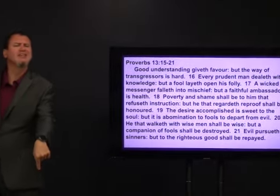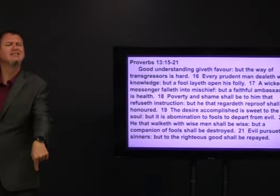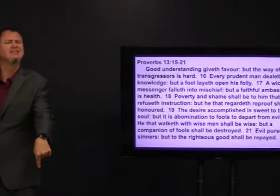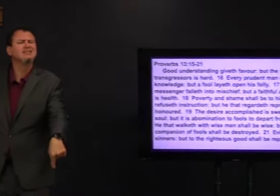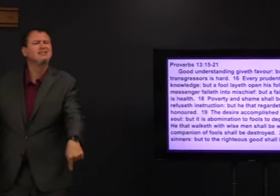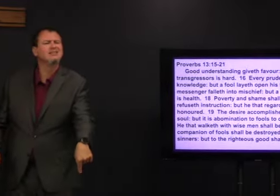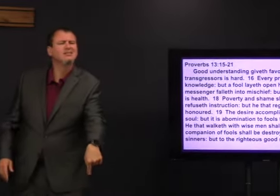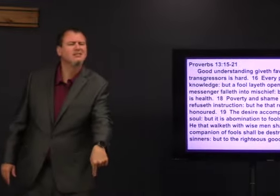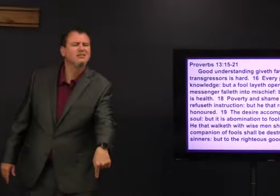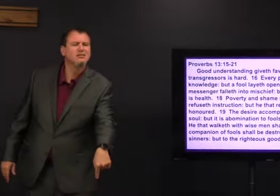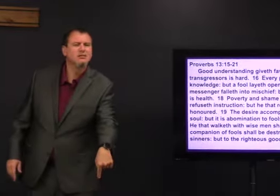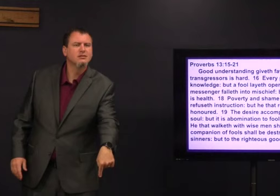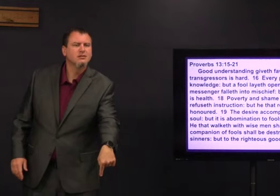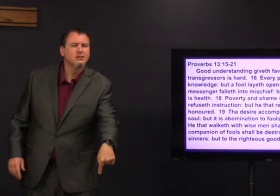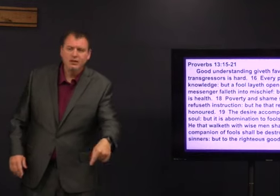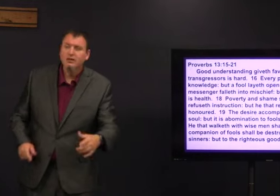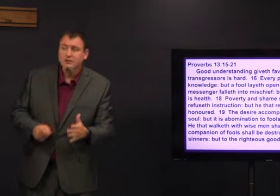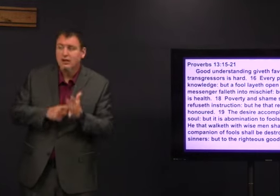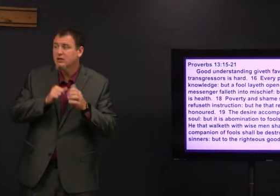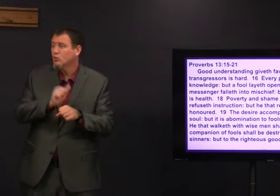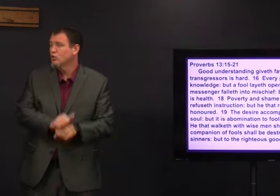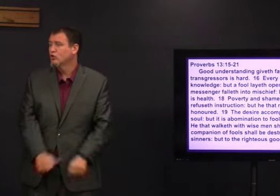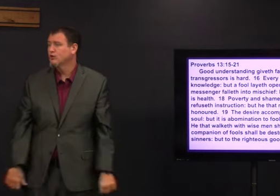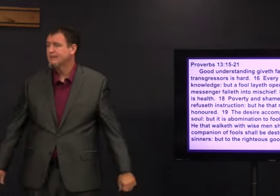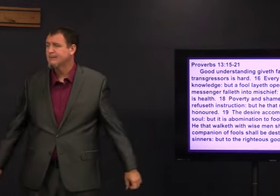these. Of course, we want the good.